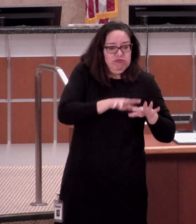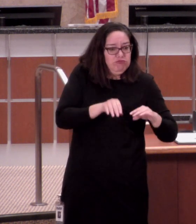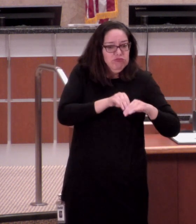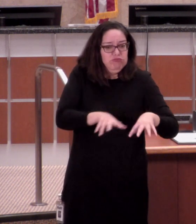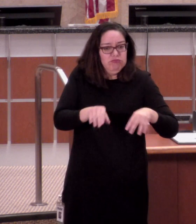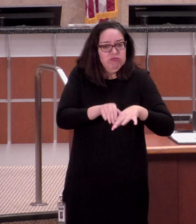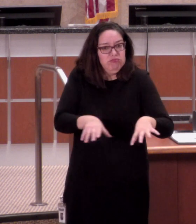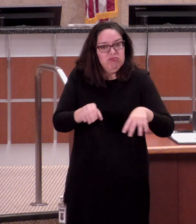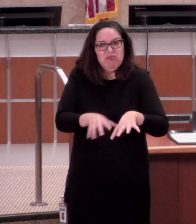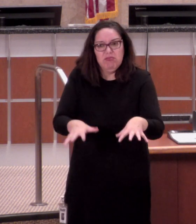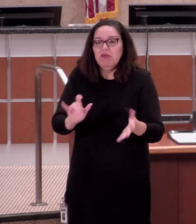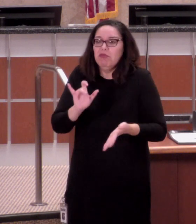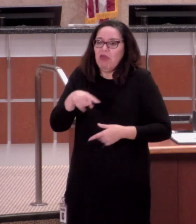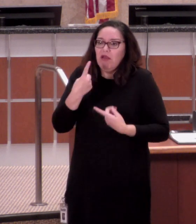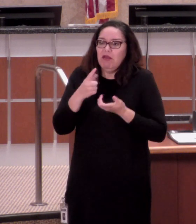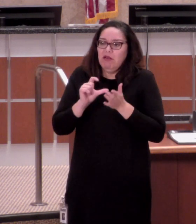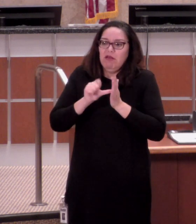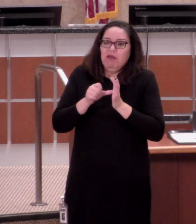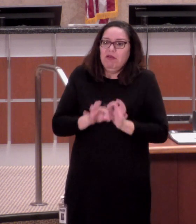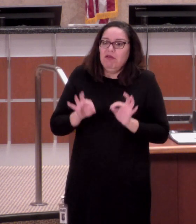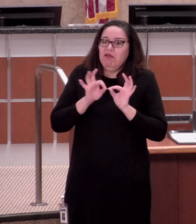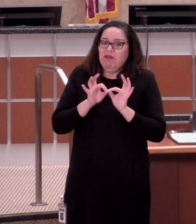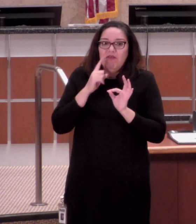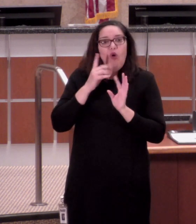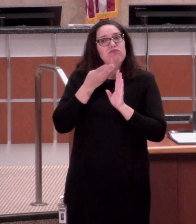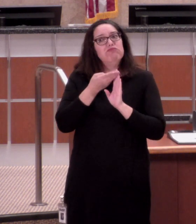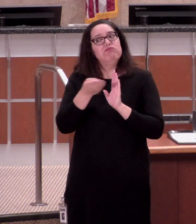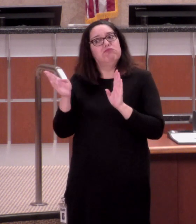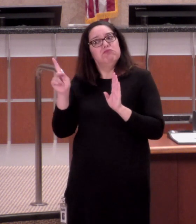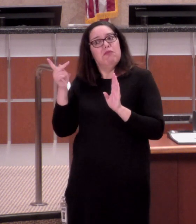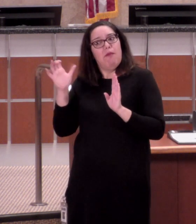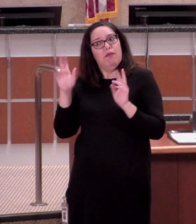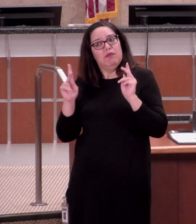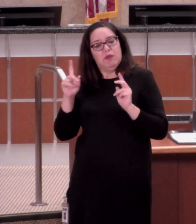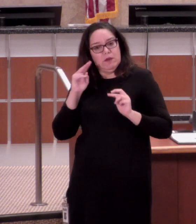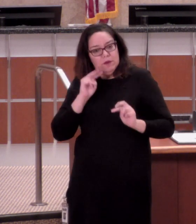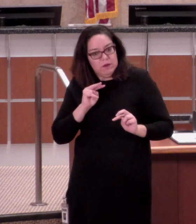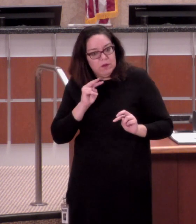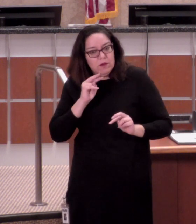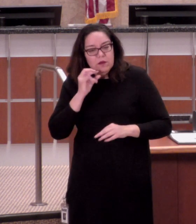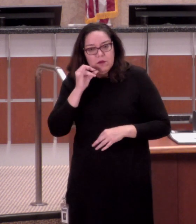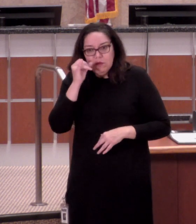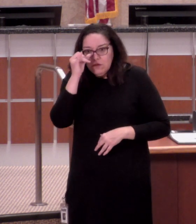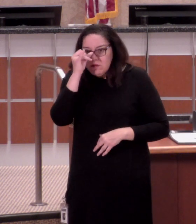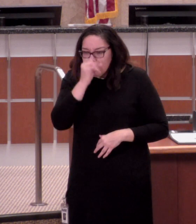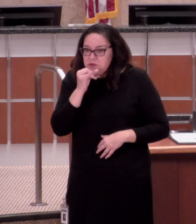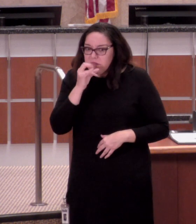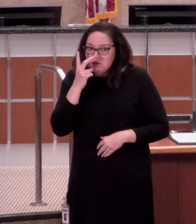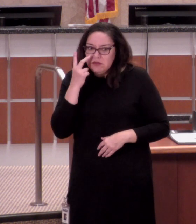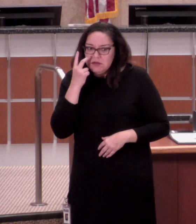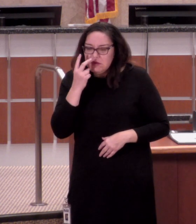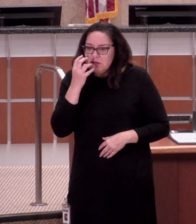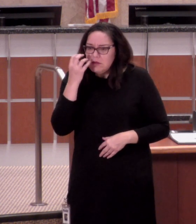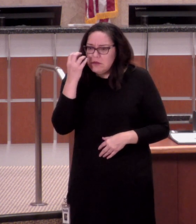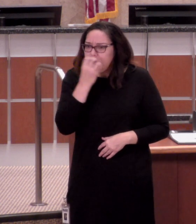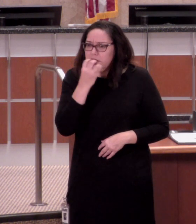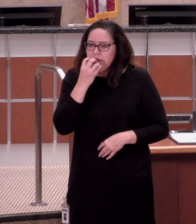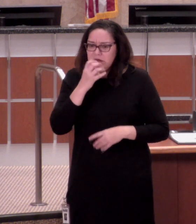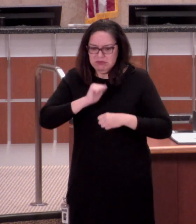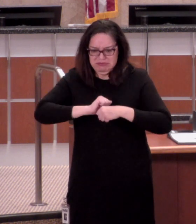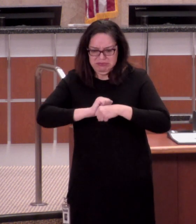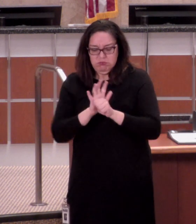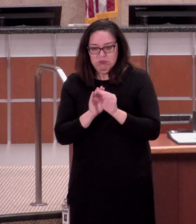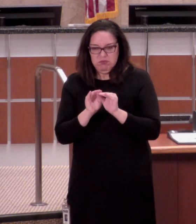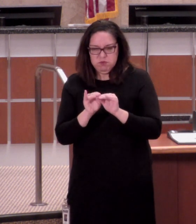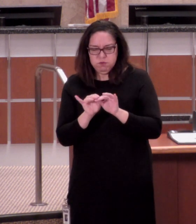public. We are seeing the drastic and the viral aspects of this,